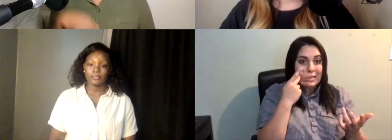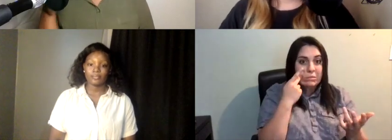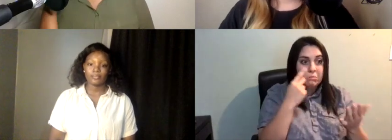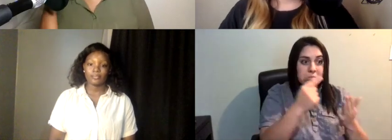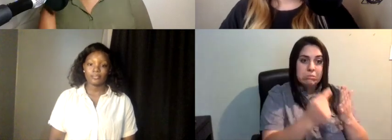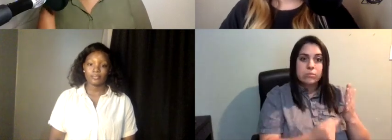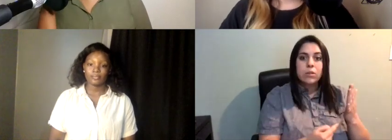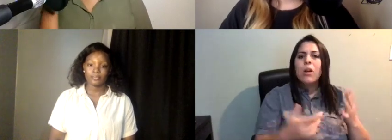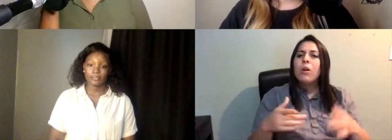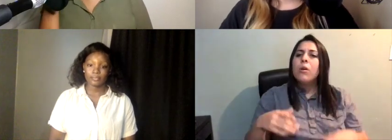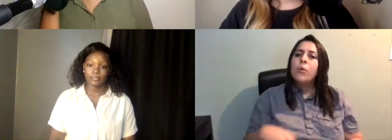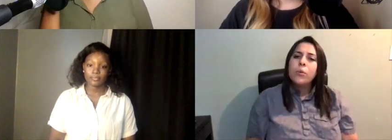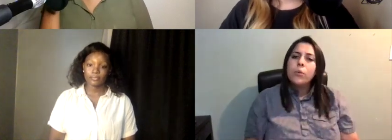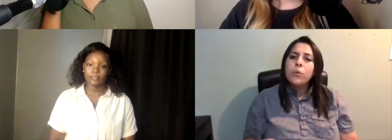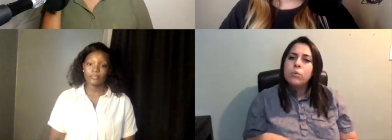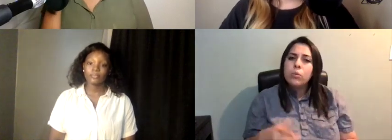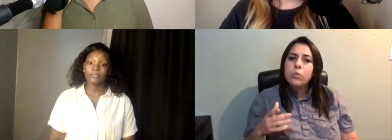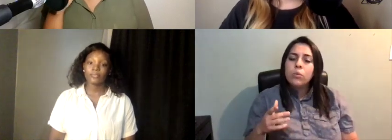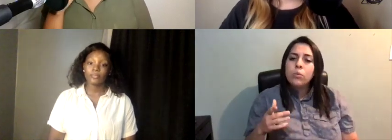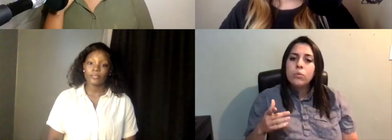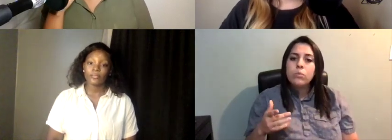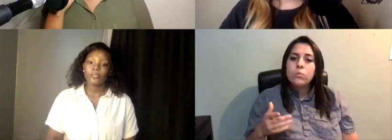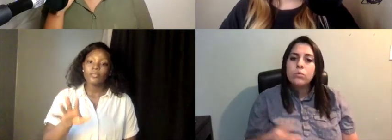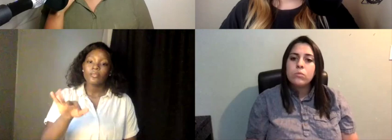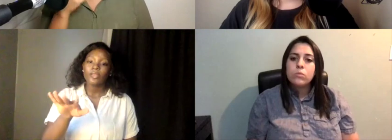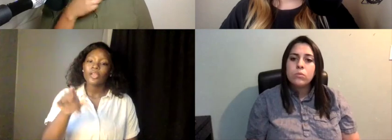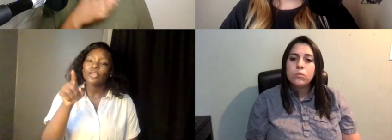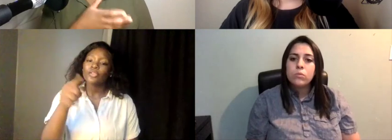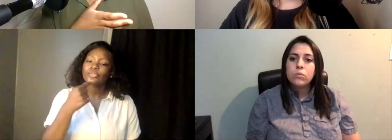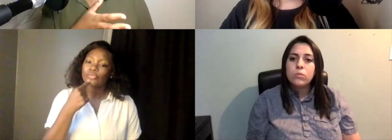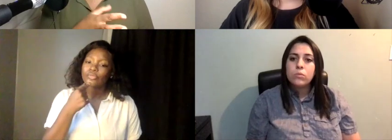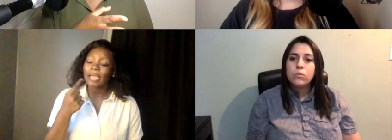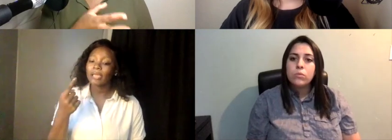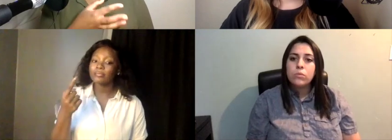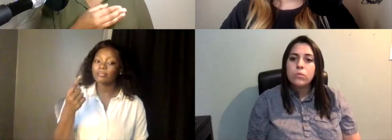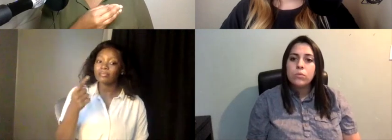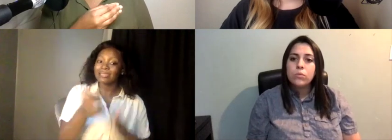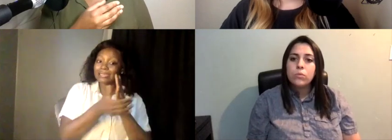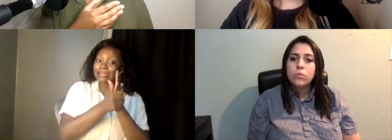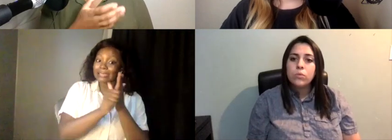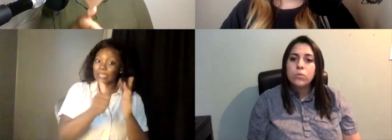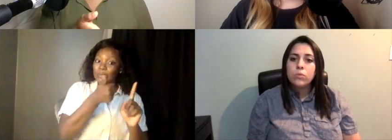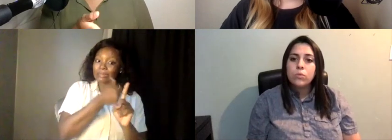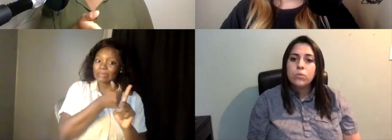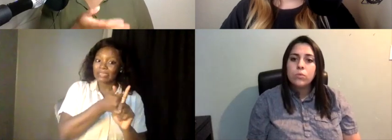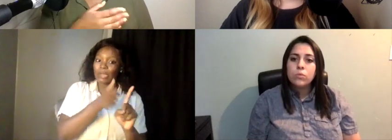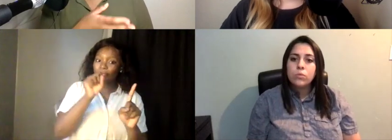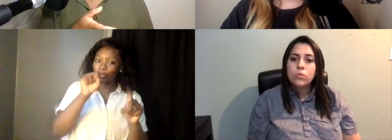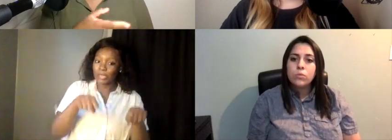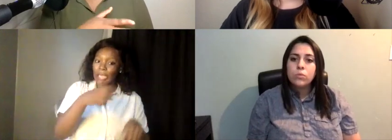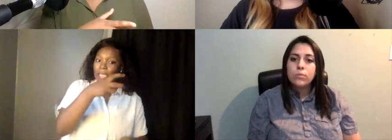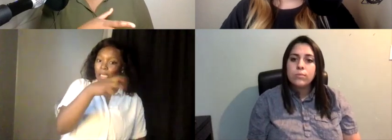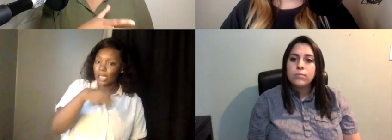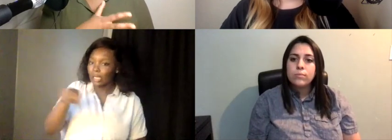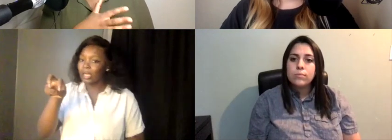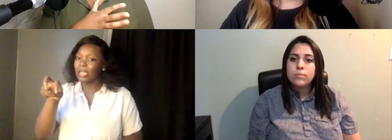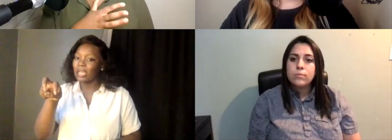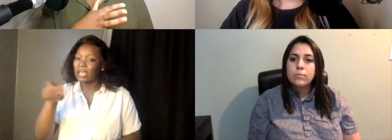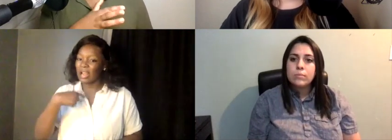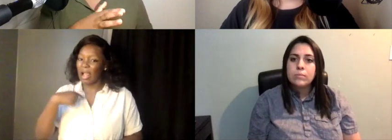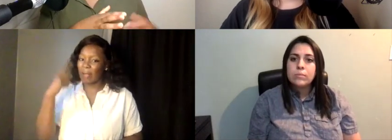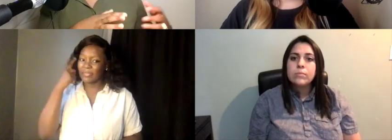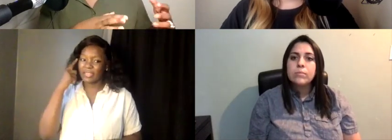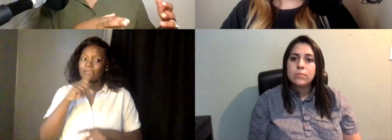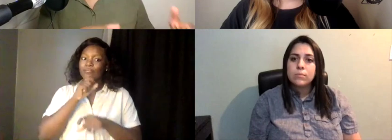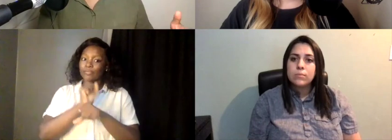you say transferable skills, like, so that I'm literally thinking of it like in a literal way. Transferable skills